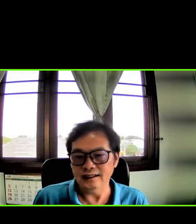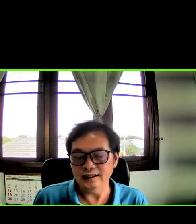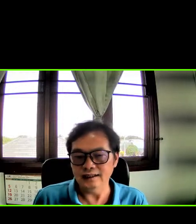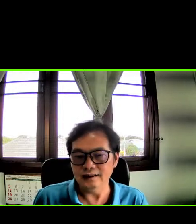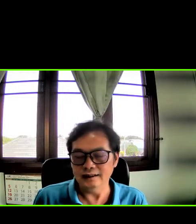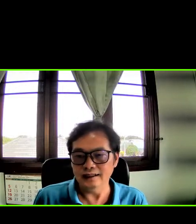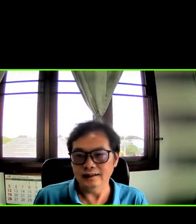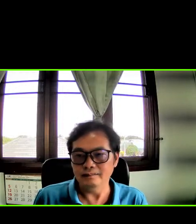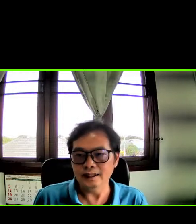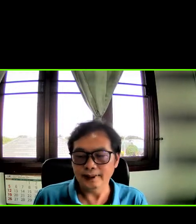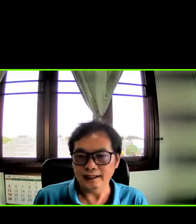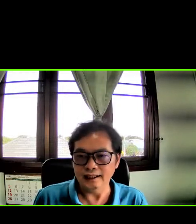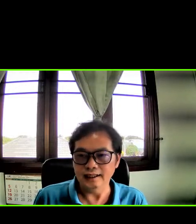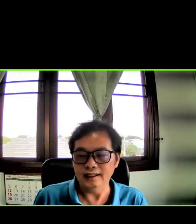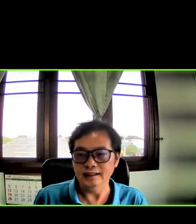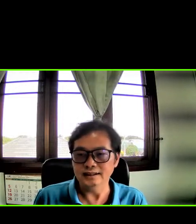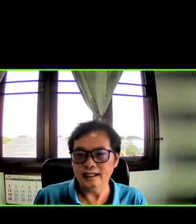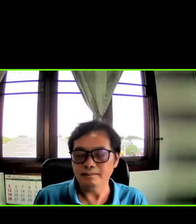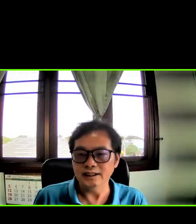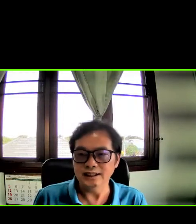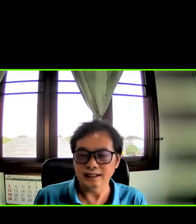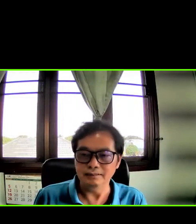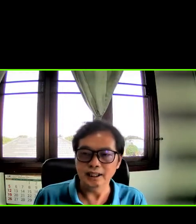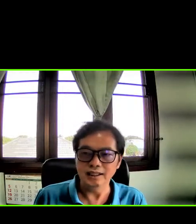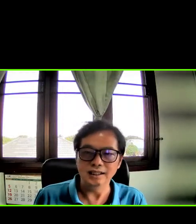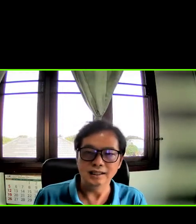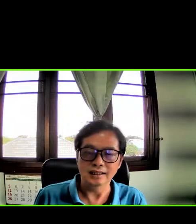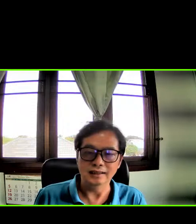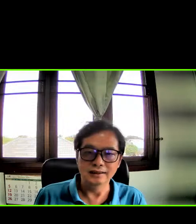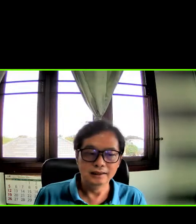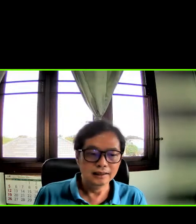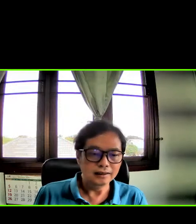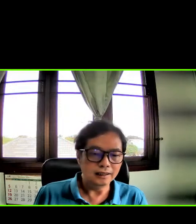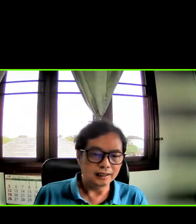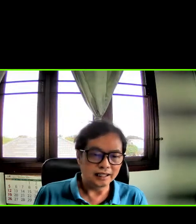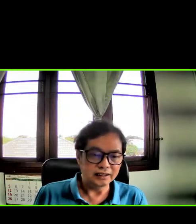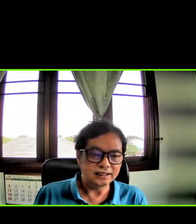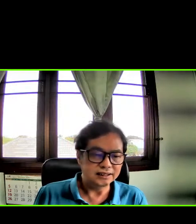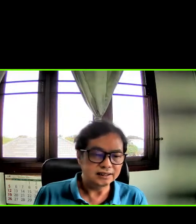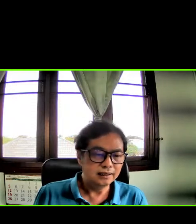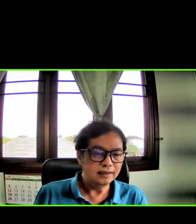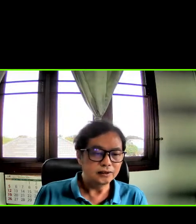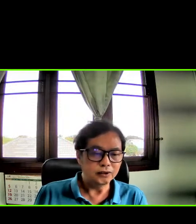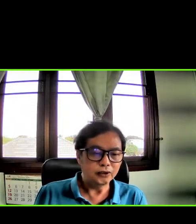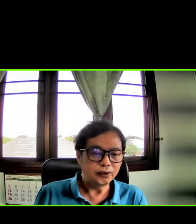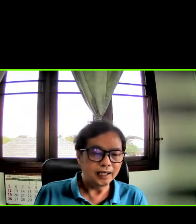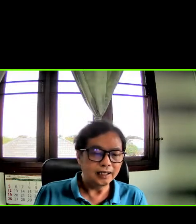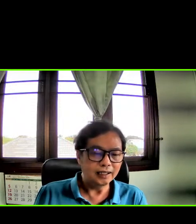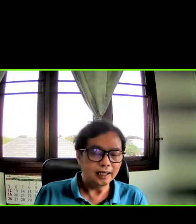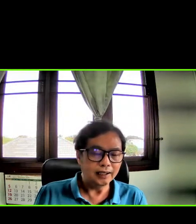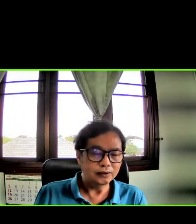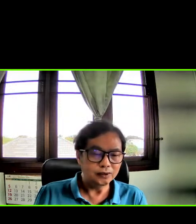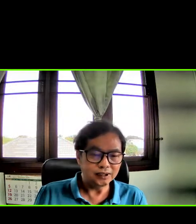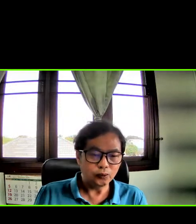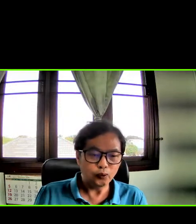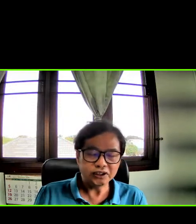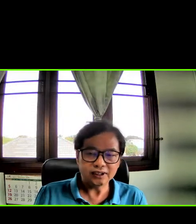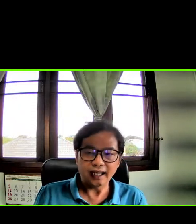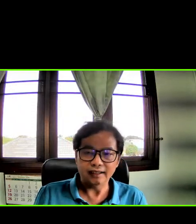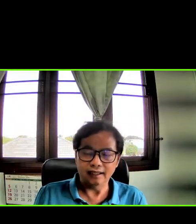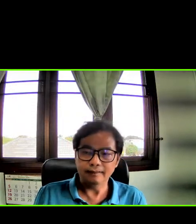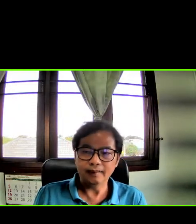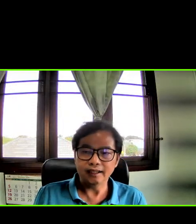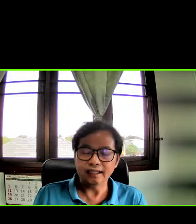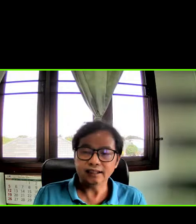emphasized in many statements and in many countries. So I also just